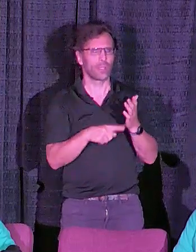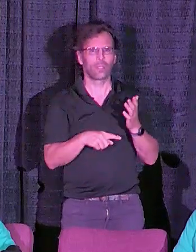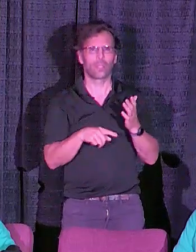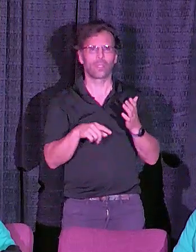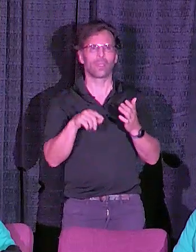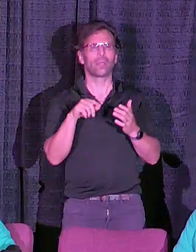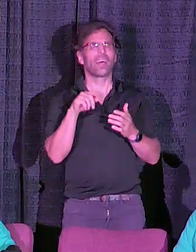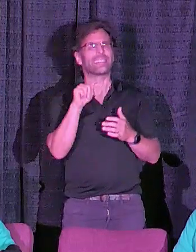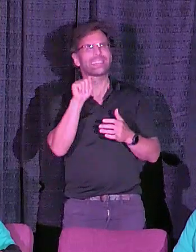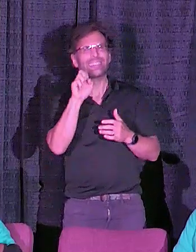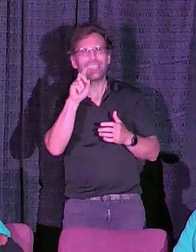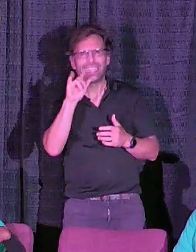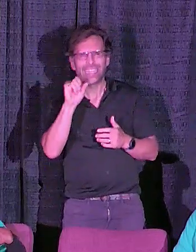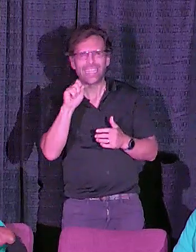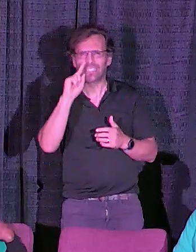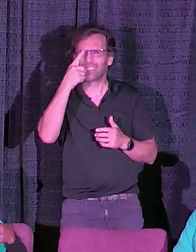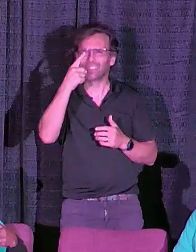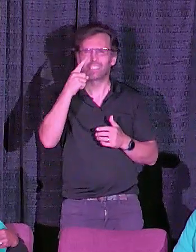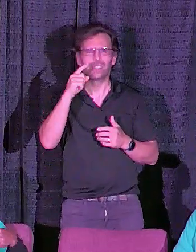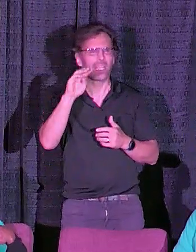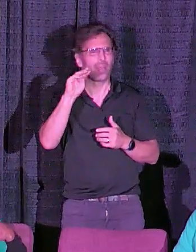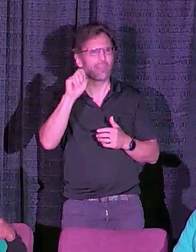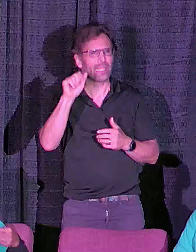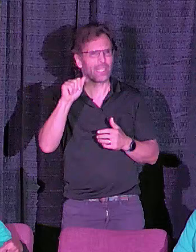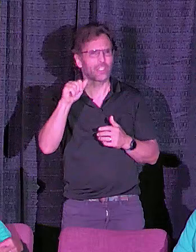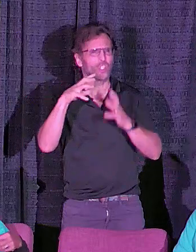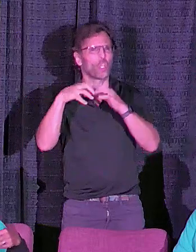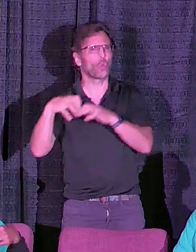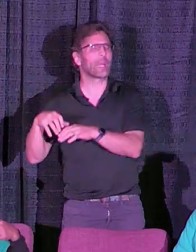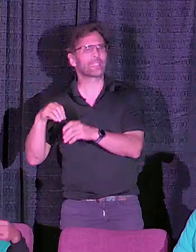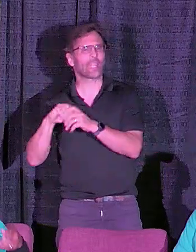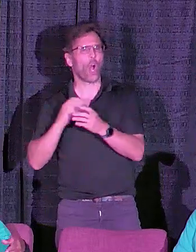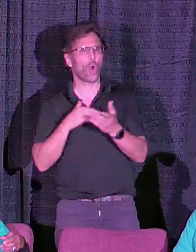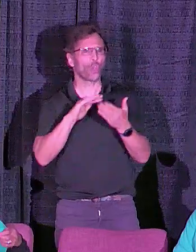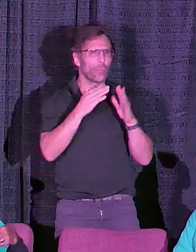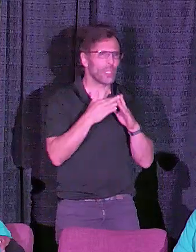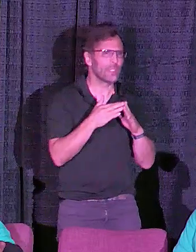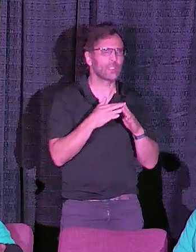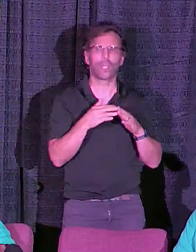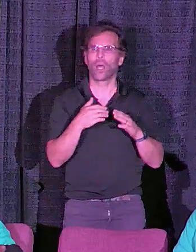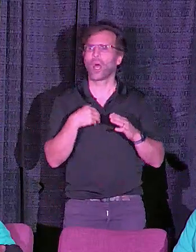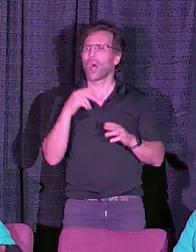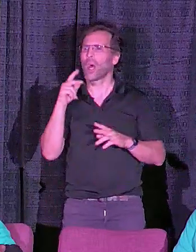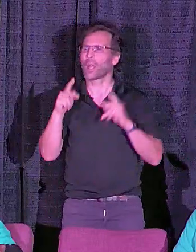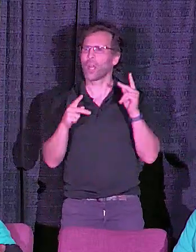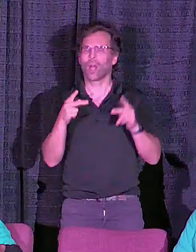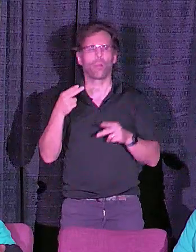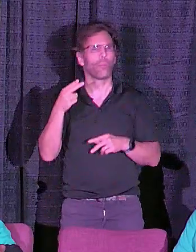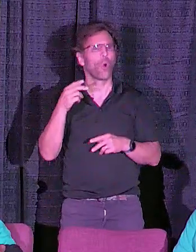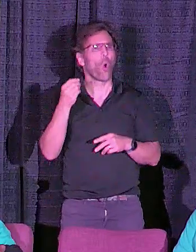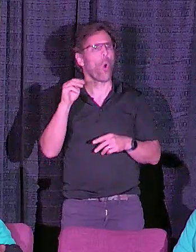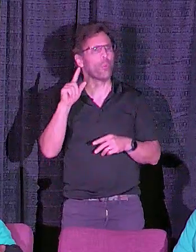meticulous process of dehumanizing in our communities, in our homeless communities.